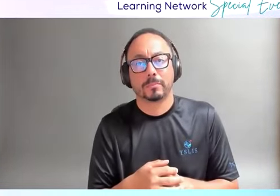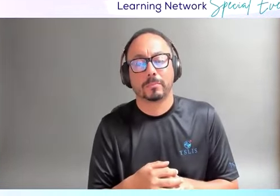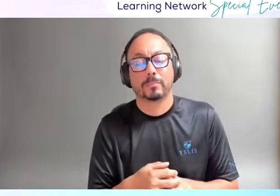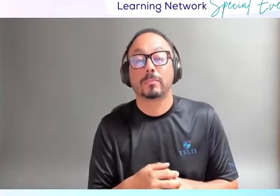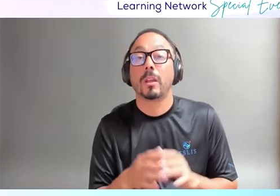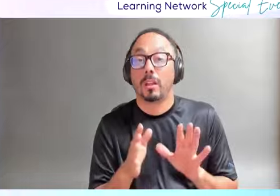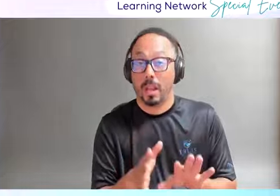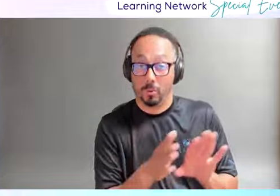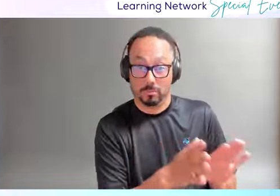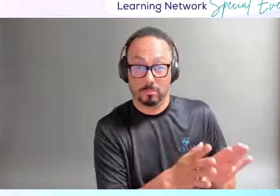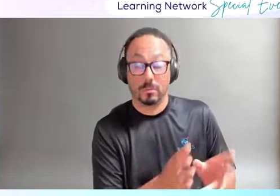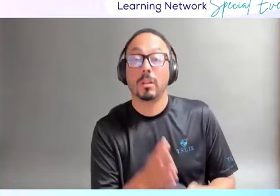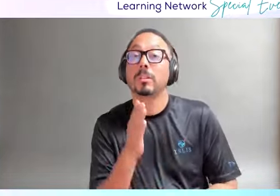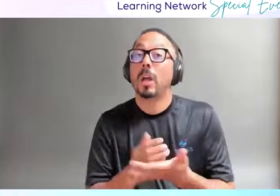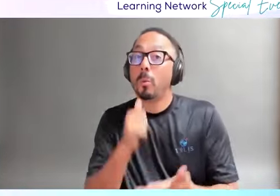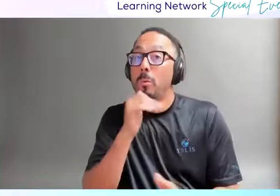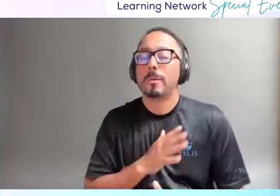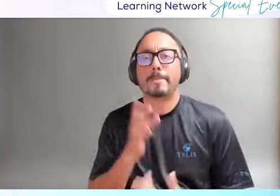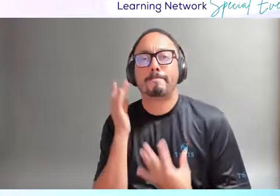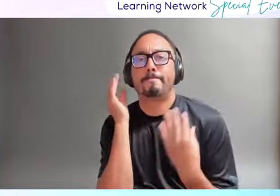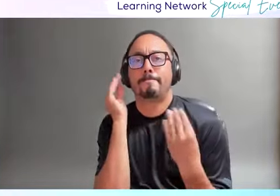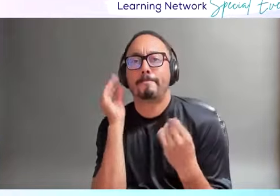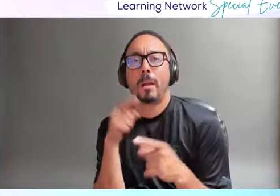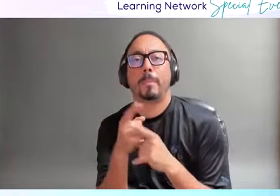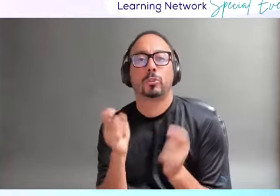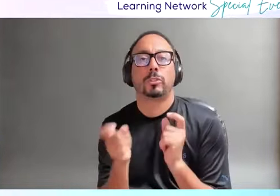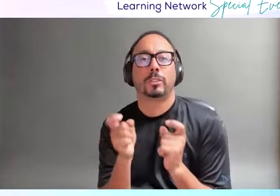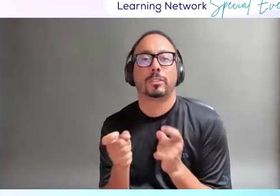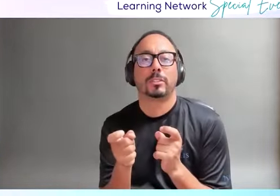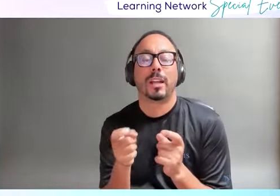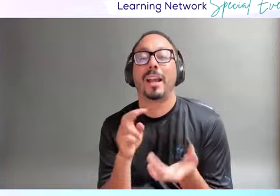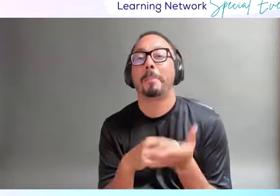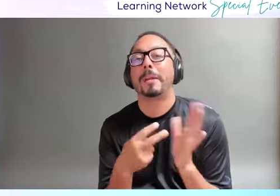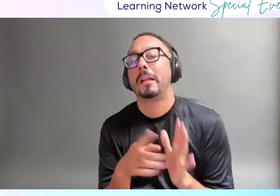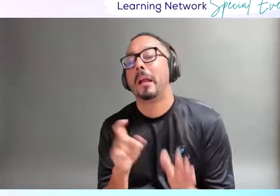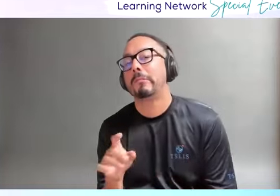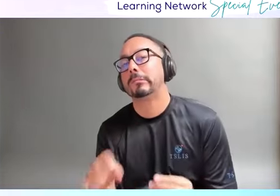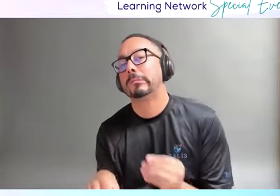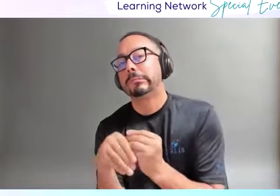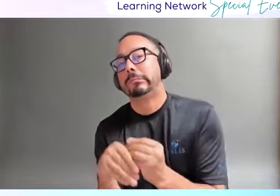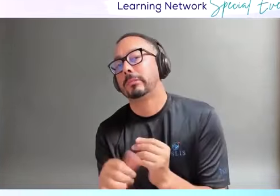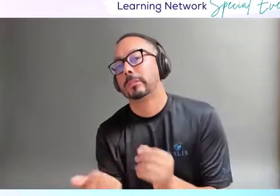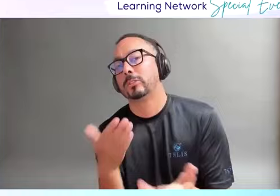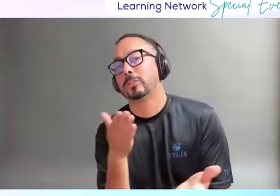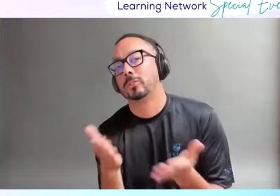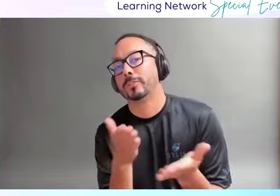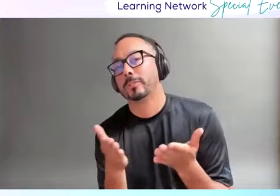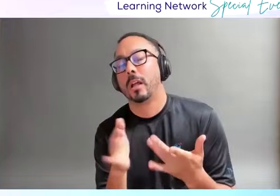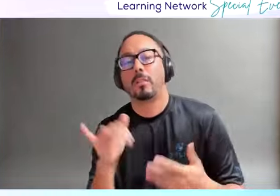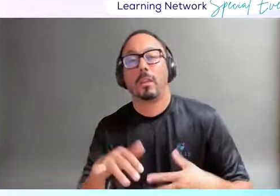about change. And those mean that you might have to add in a little bit of a service. And that might be the brief counseling. It might be that